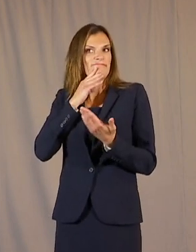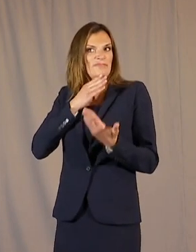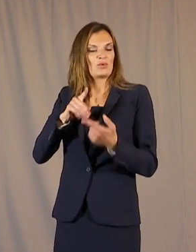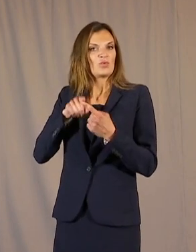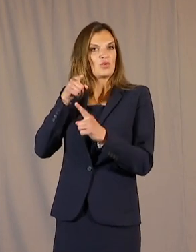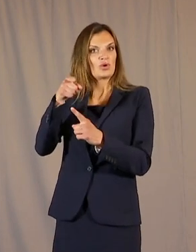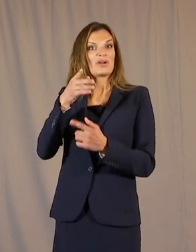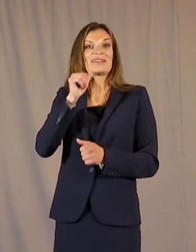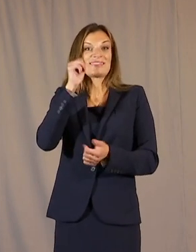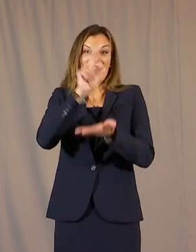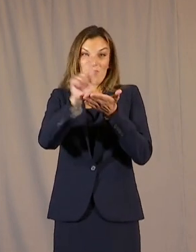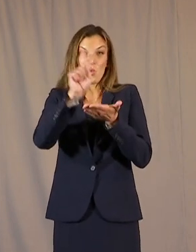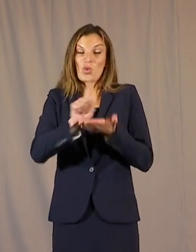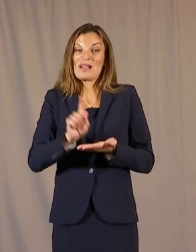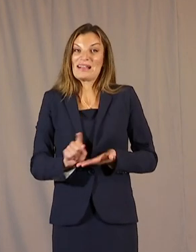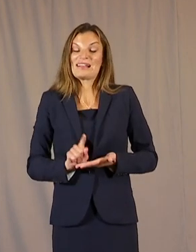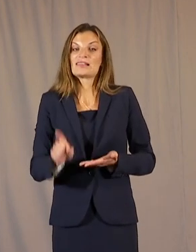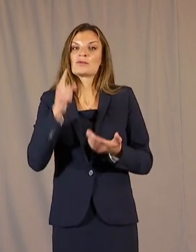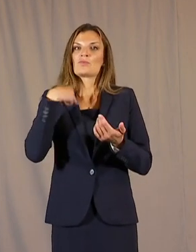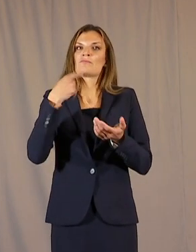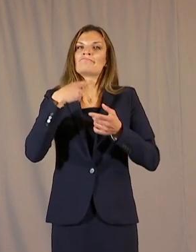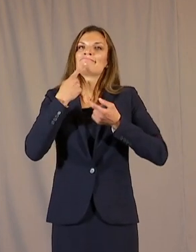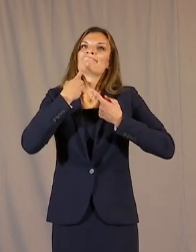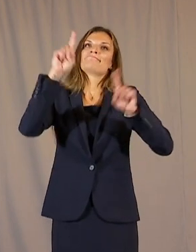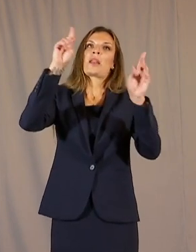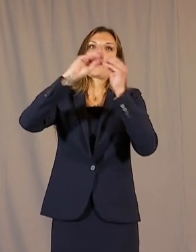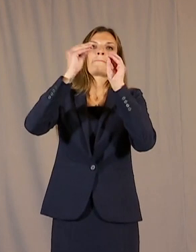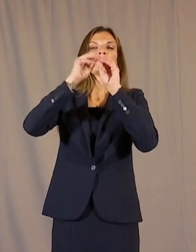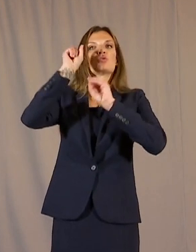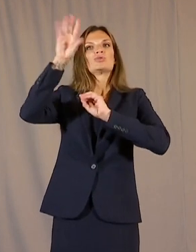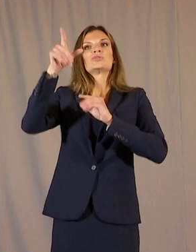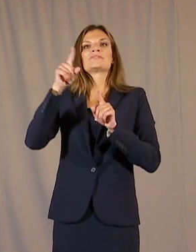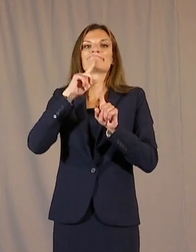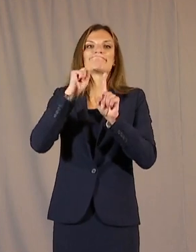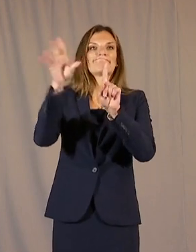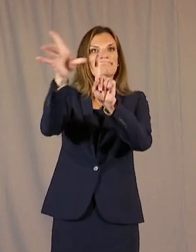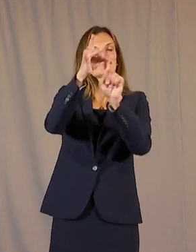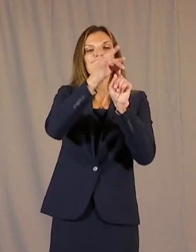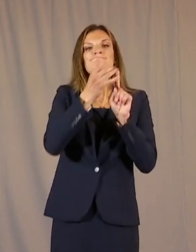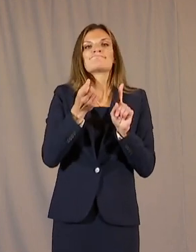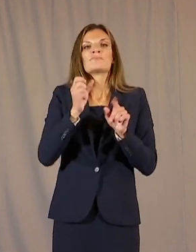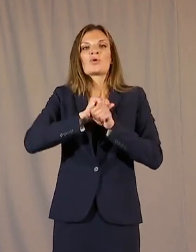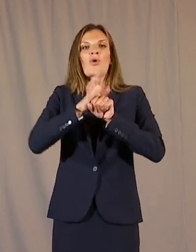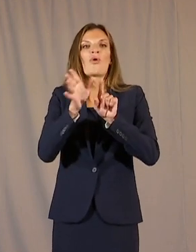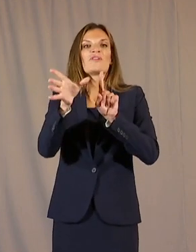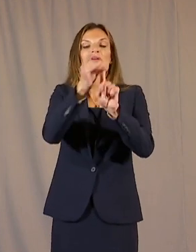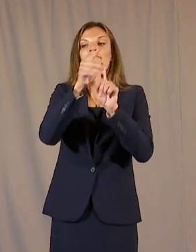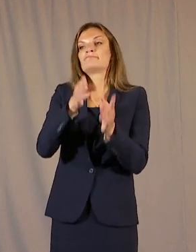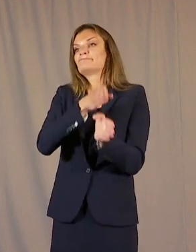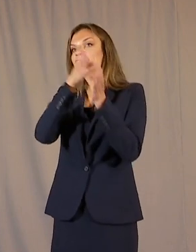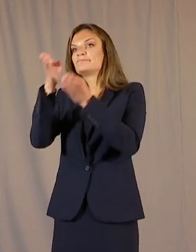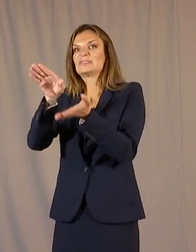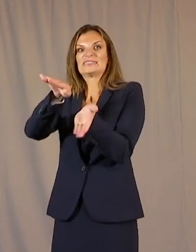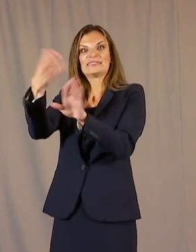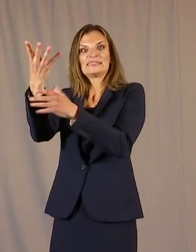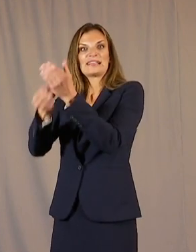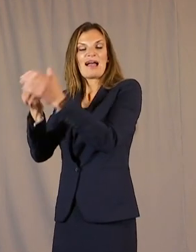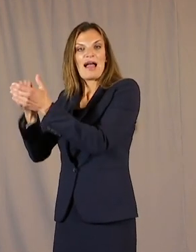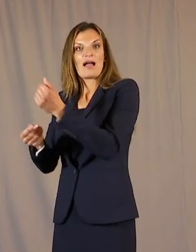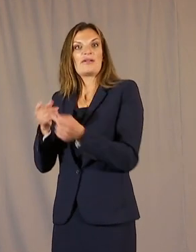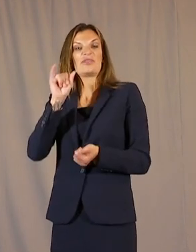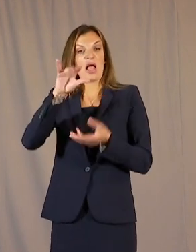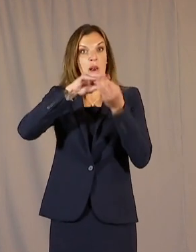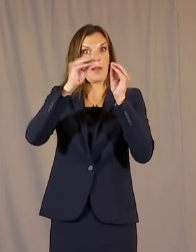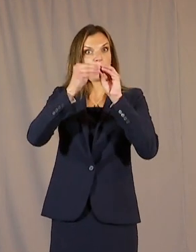momentum. It kept us focused on the disparity that exists in stark black and white numbers. And so